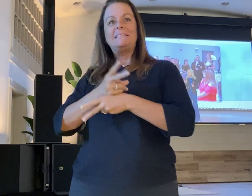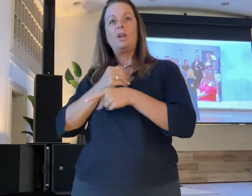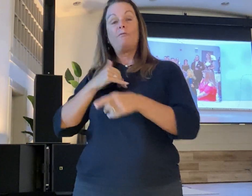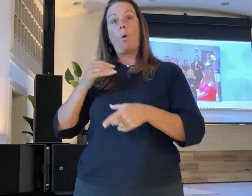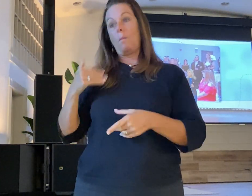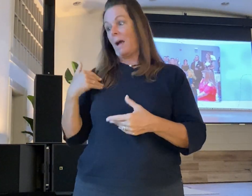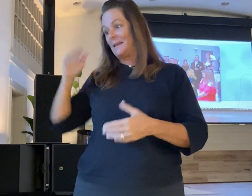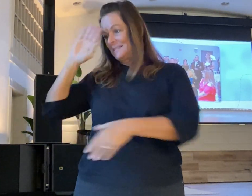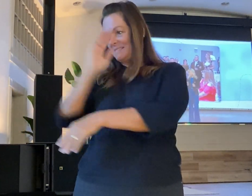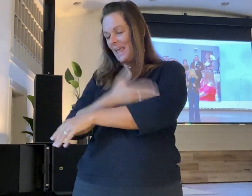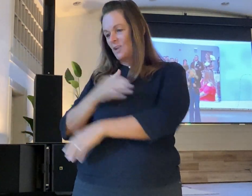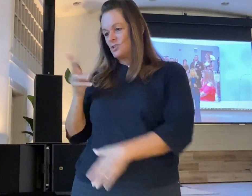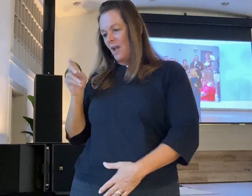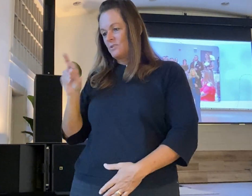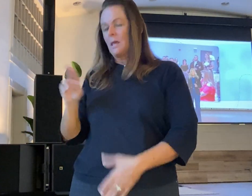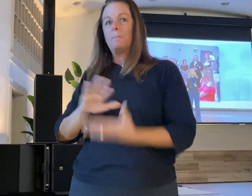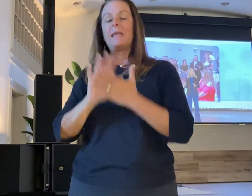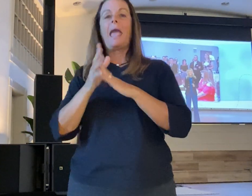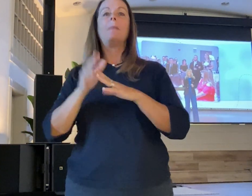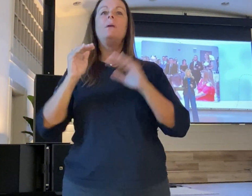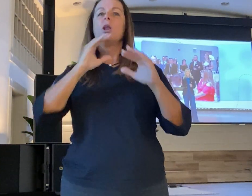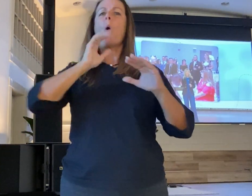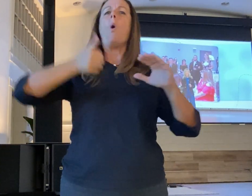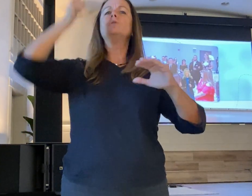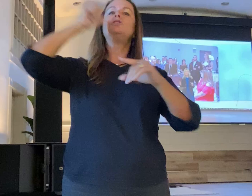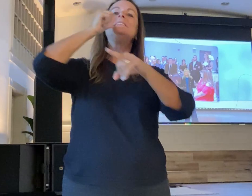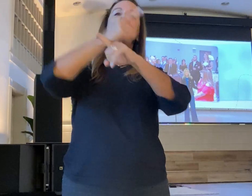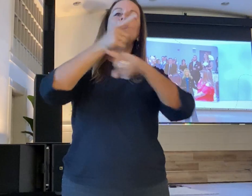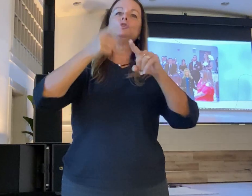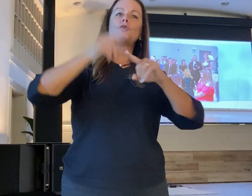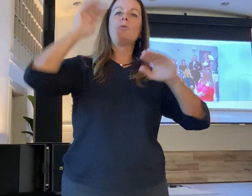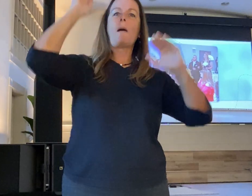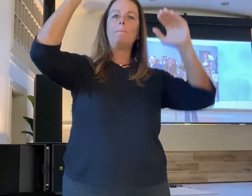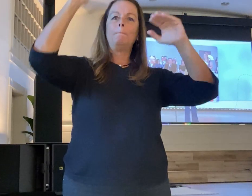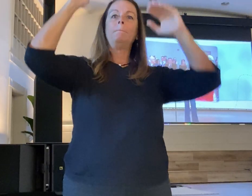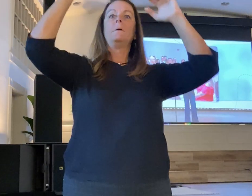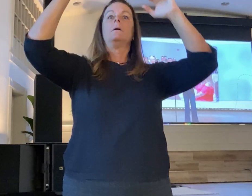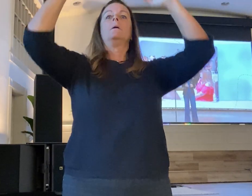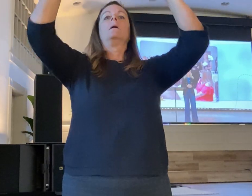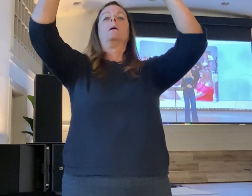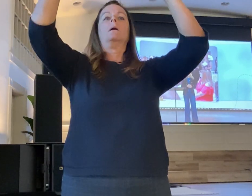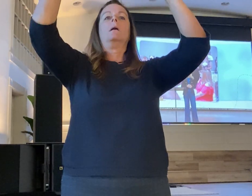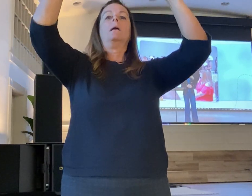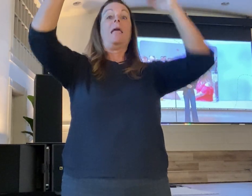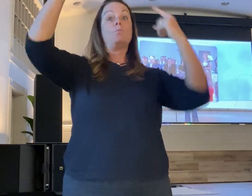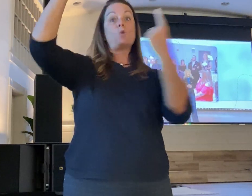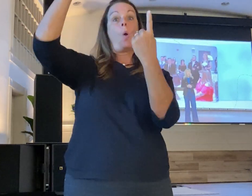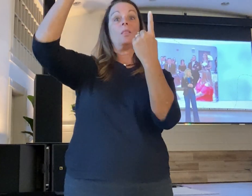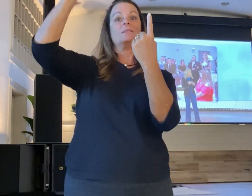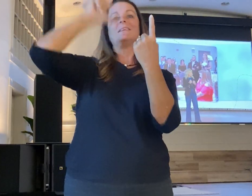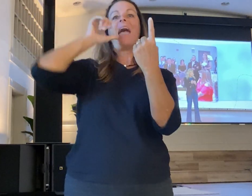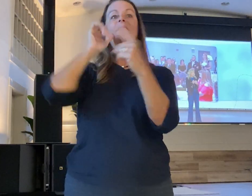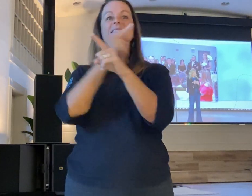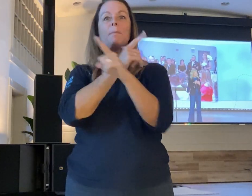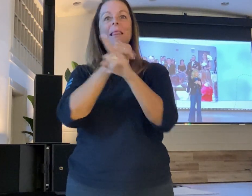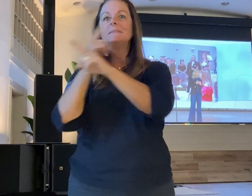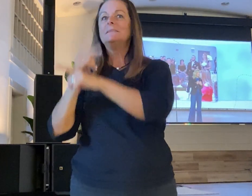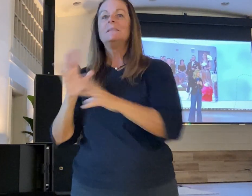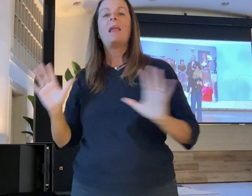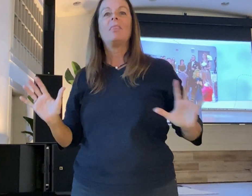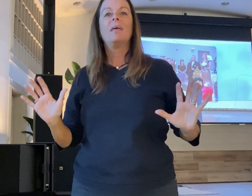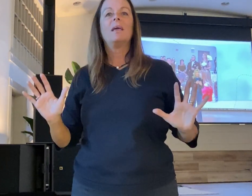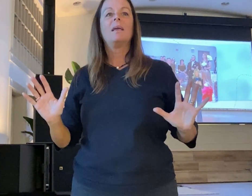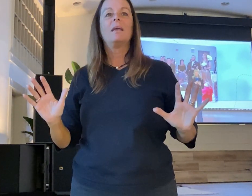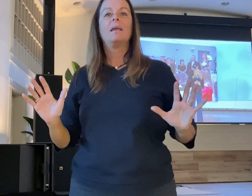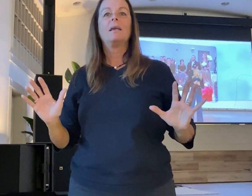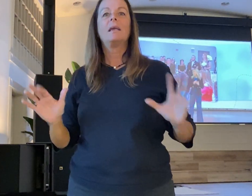babysitter. Then in college, she became a big sister to Jefferson. That was an answered prayer because he was an only child. She became a little sister